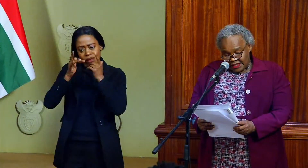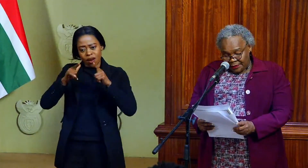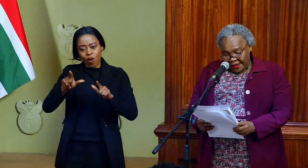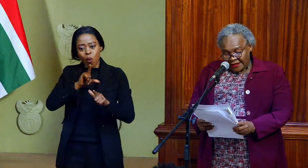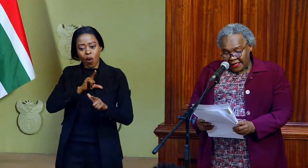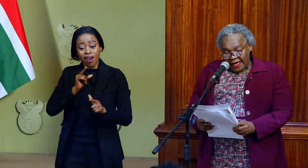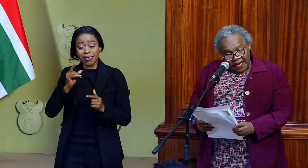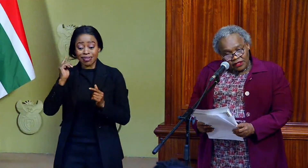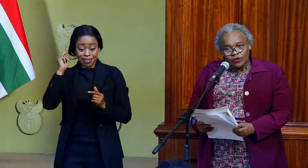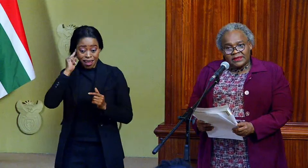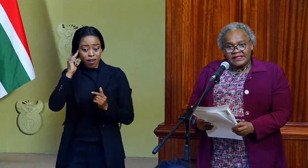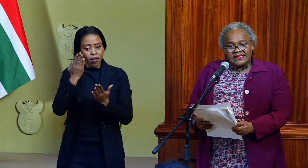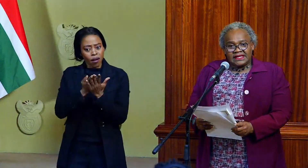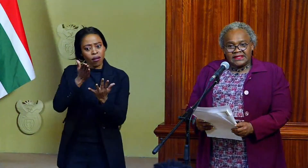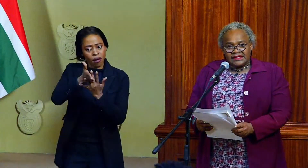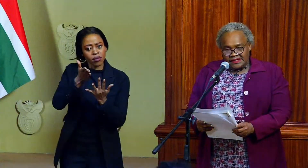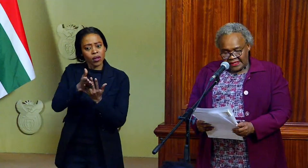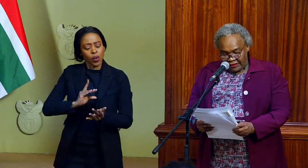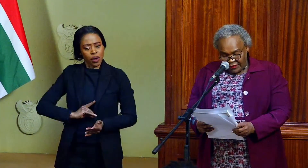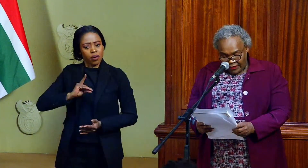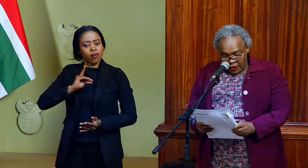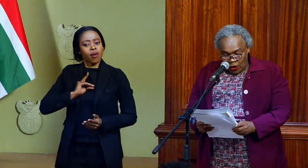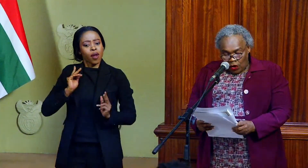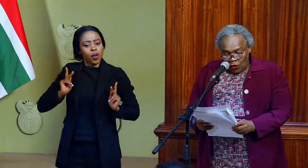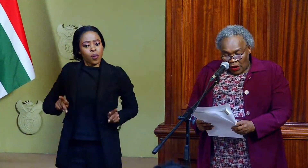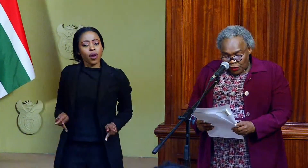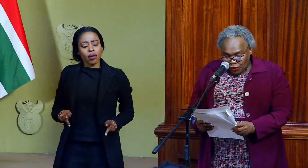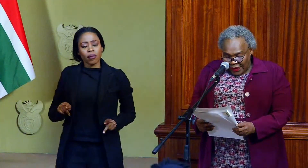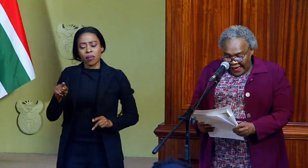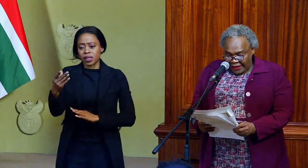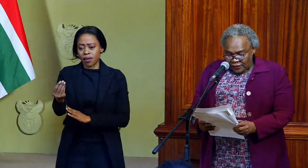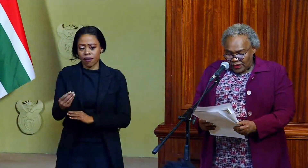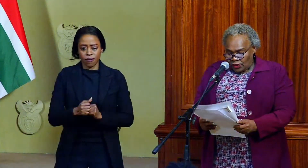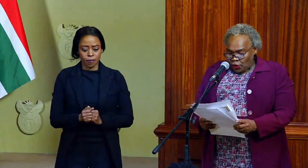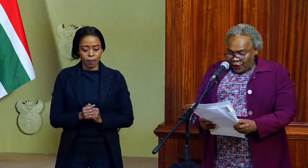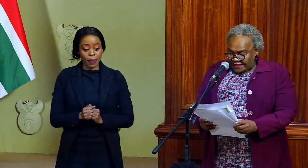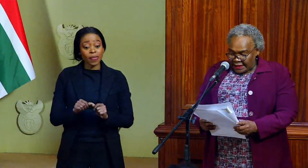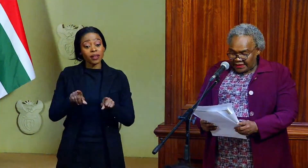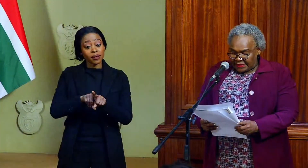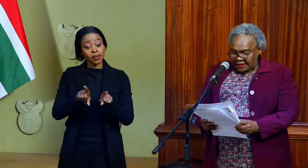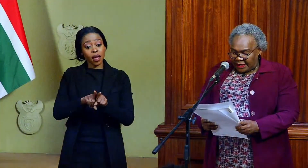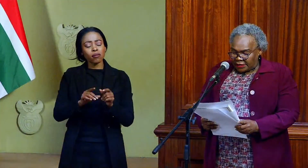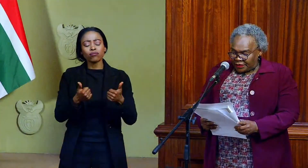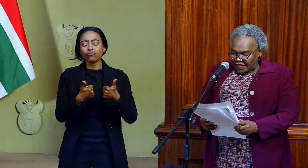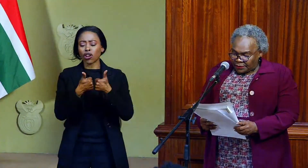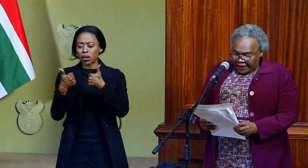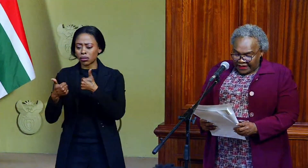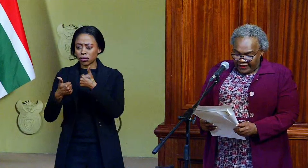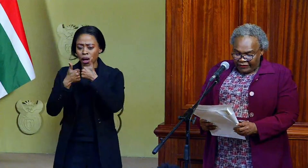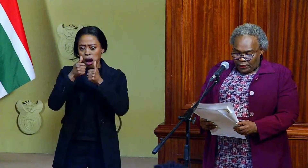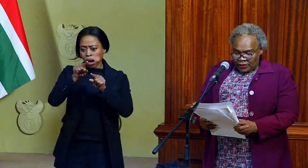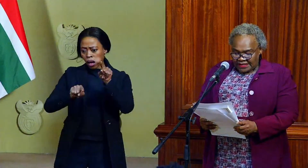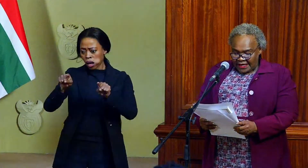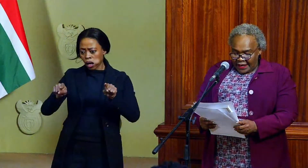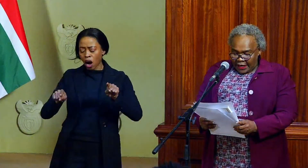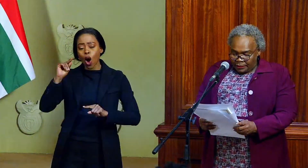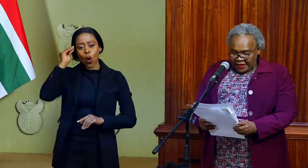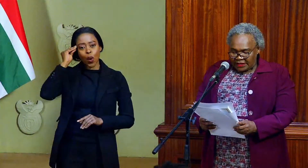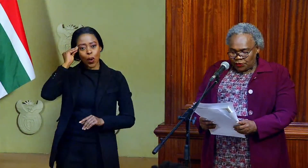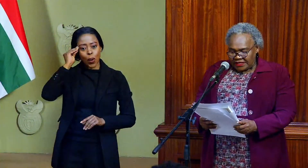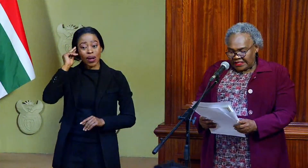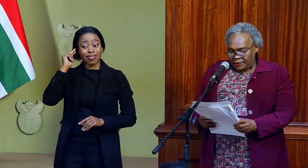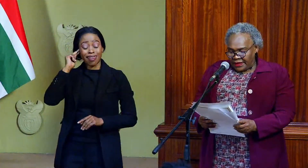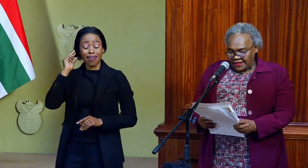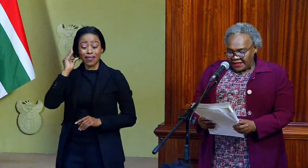dignity, respect, and humanity that they deserve. We are also alive to the ongoing challenges experienced by deaf community